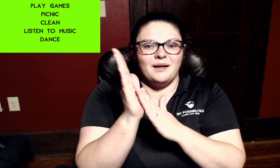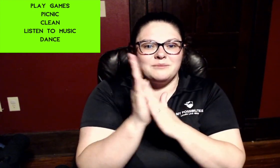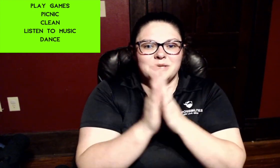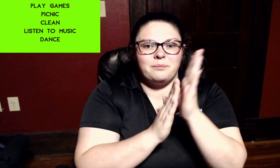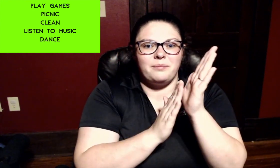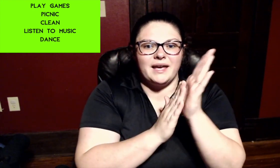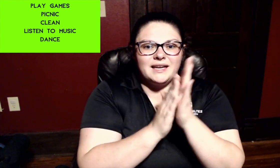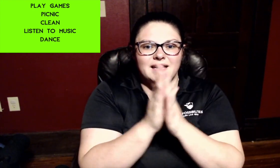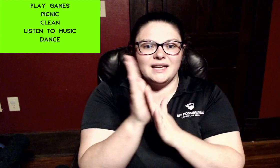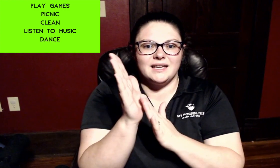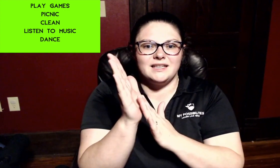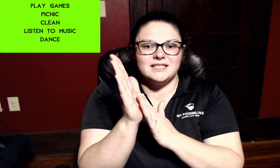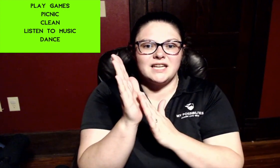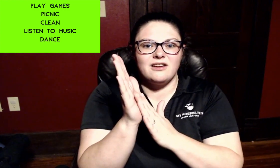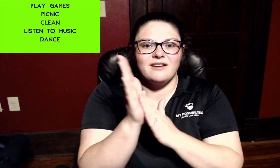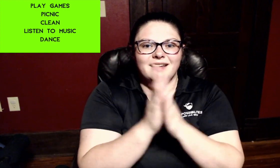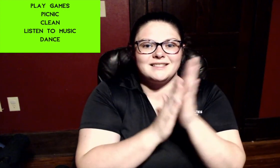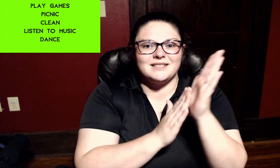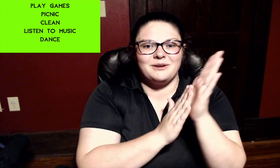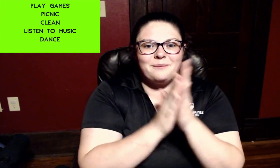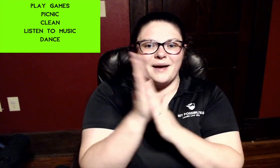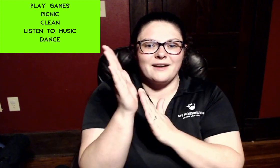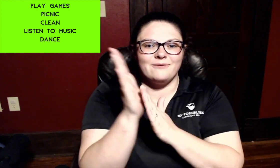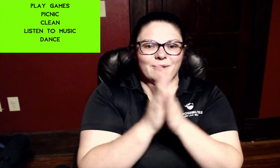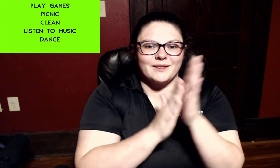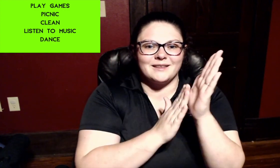So picnic, you just take your hands and you go back and forth.